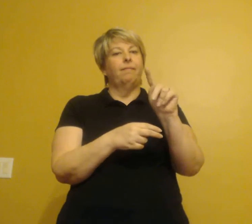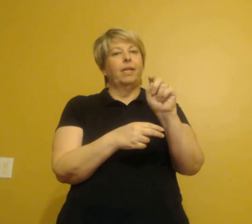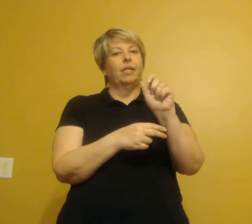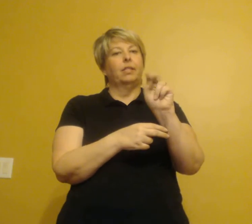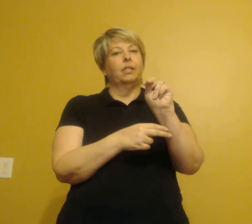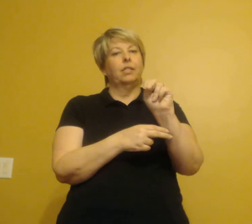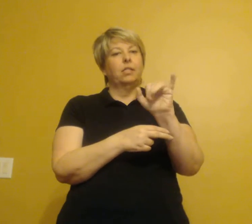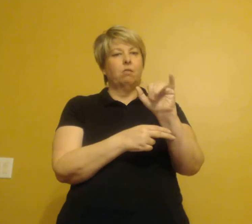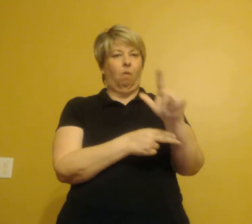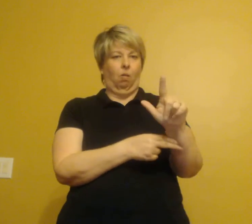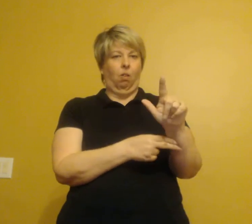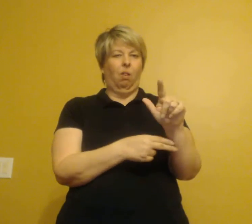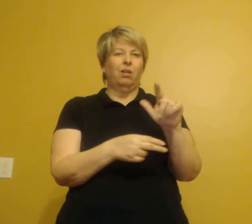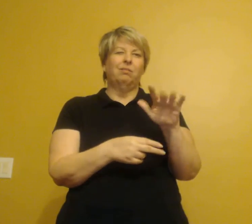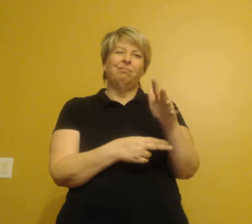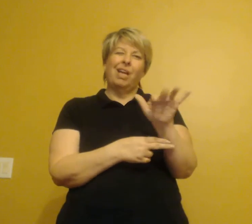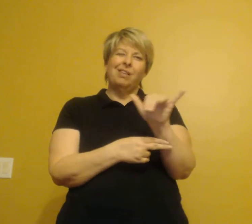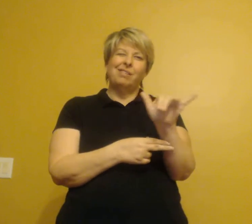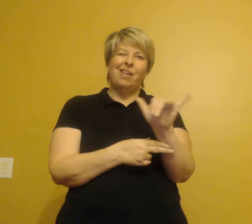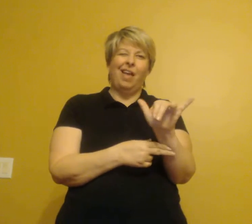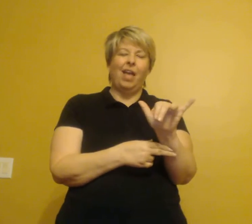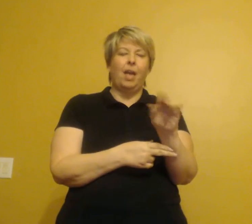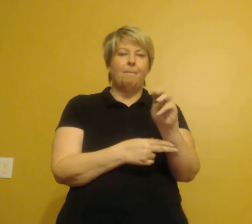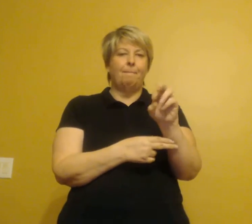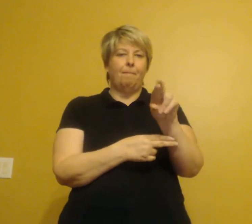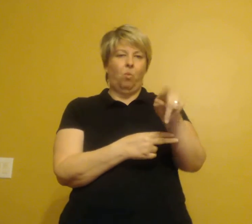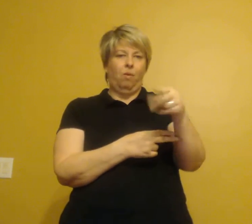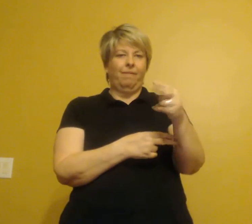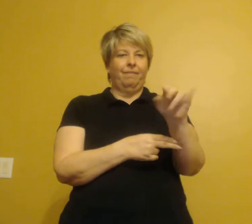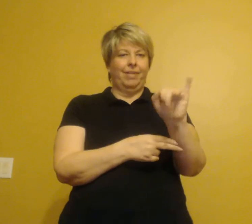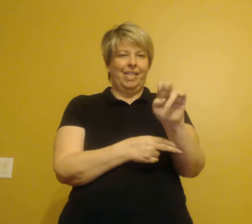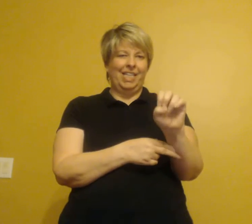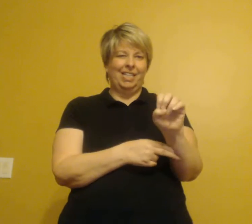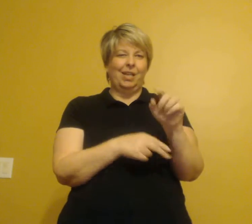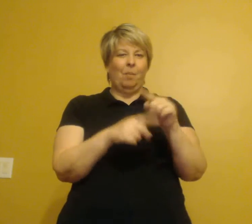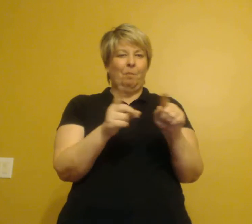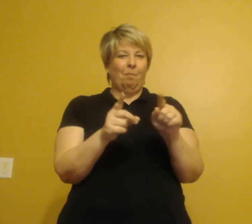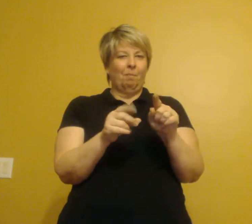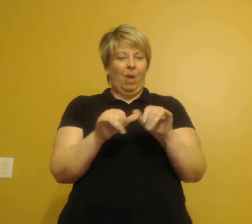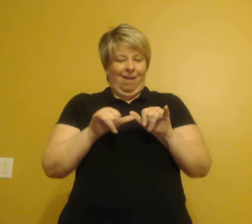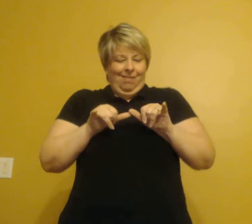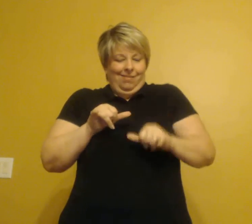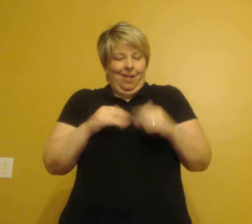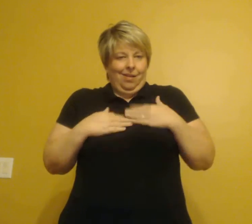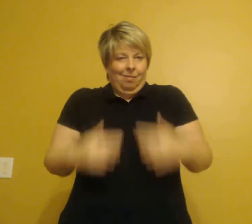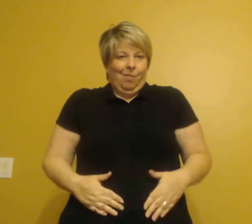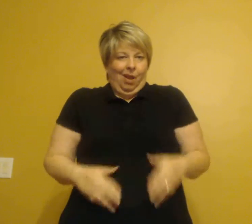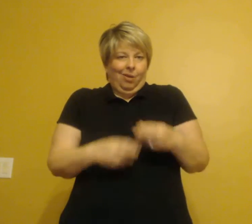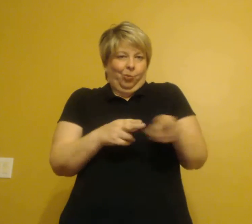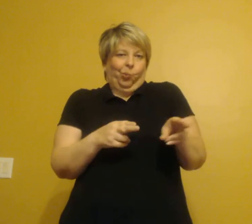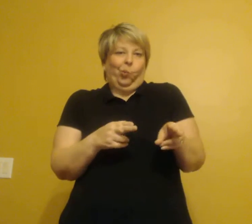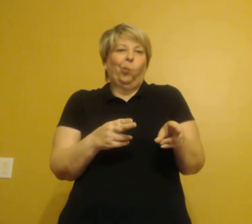synthetic narcotic similar to morphine, but it's shorter acting and much safer. You will also receive a